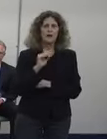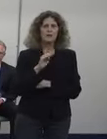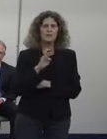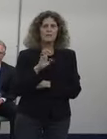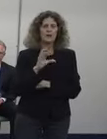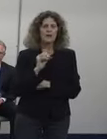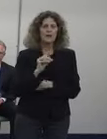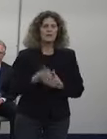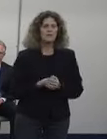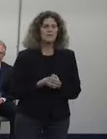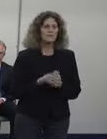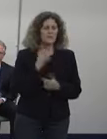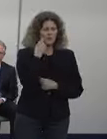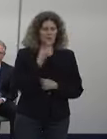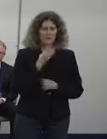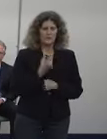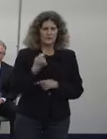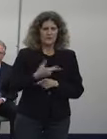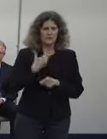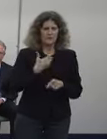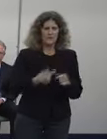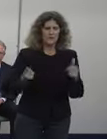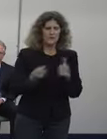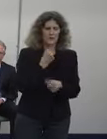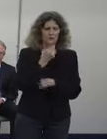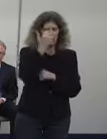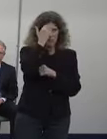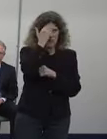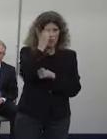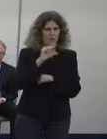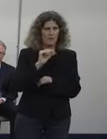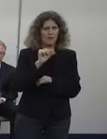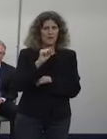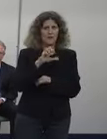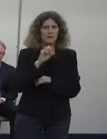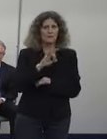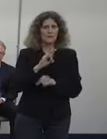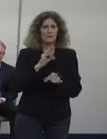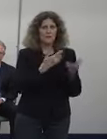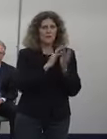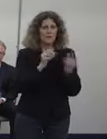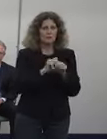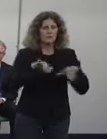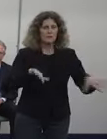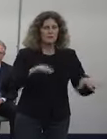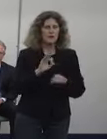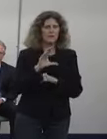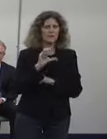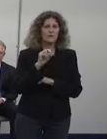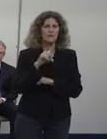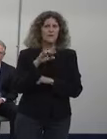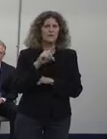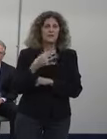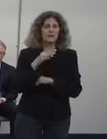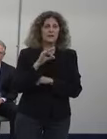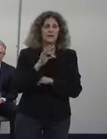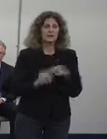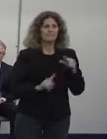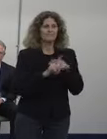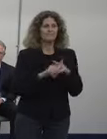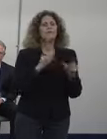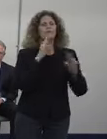Just days ago, the first known case of community transmission of COVID-19 in North Carolina was reported in Wilson